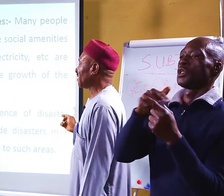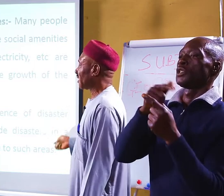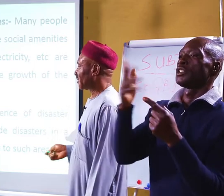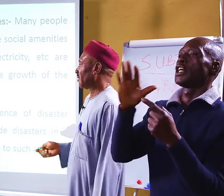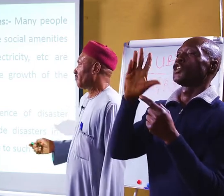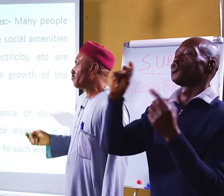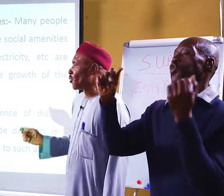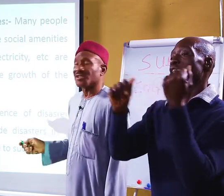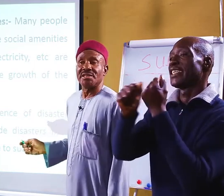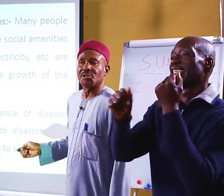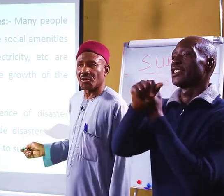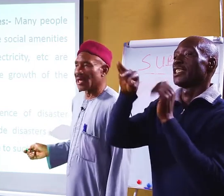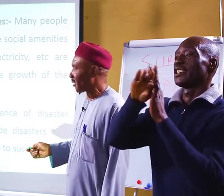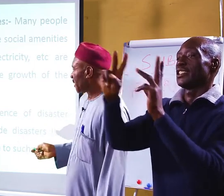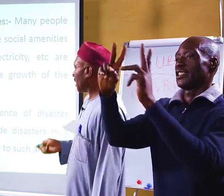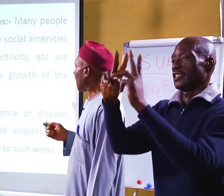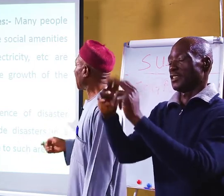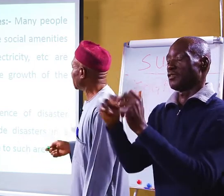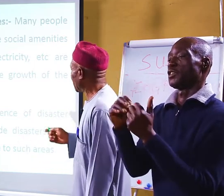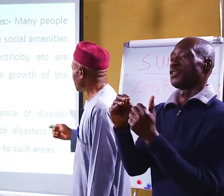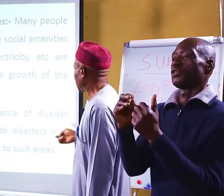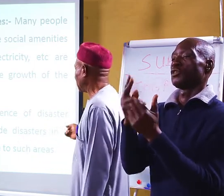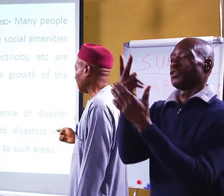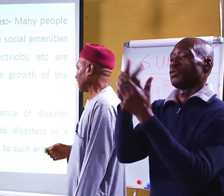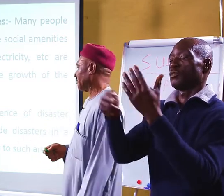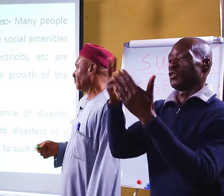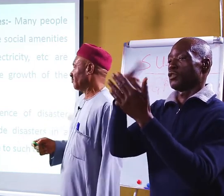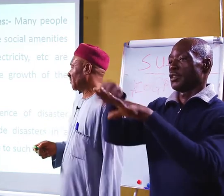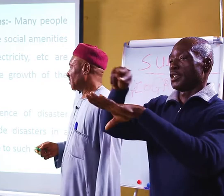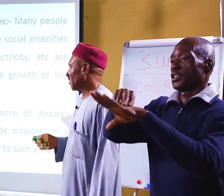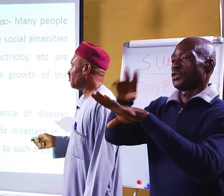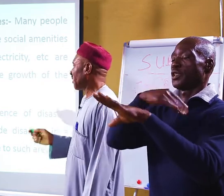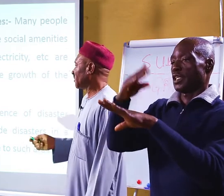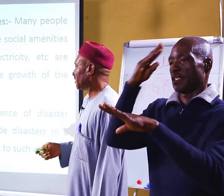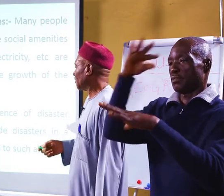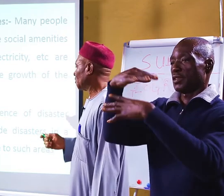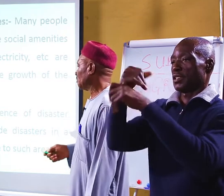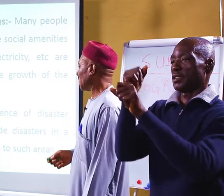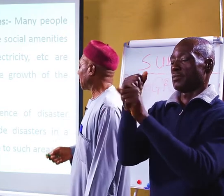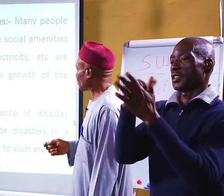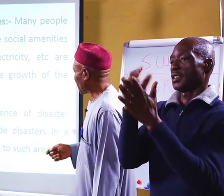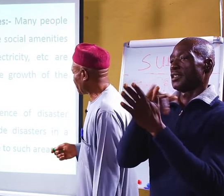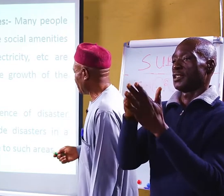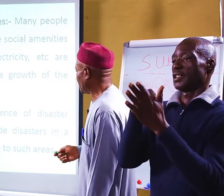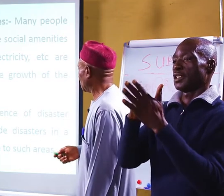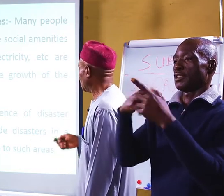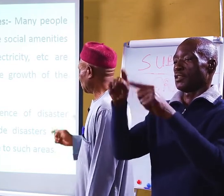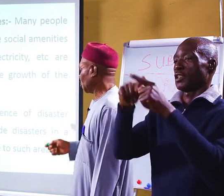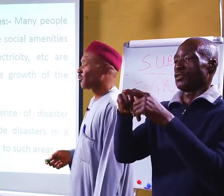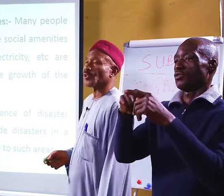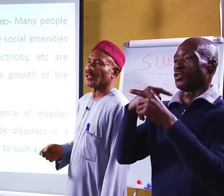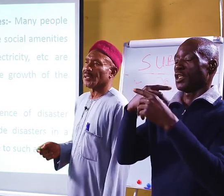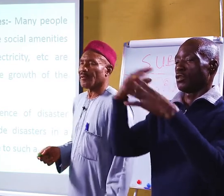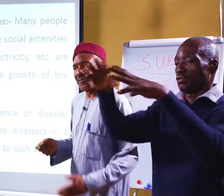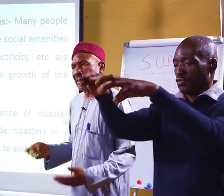Absence of disaster, both natural and man-made disaster, in place tend to attract people